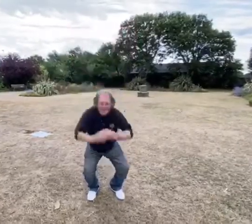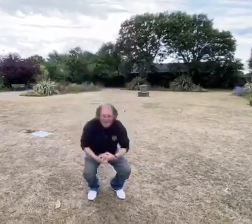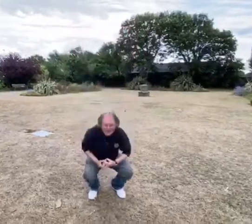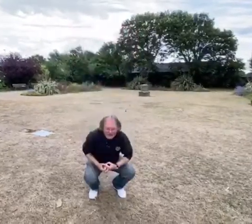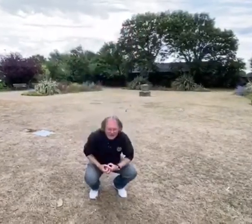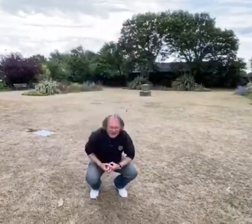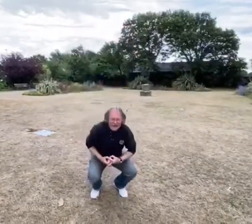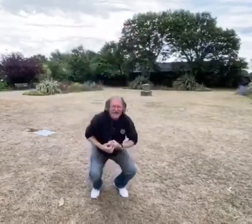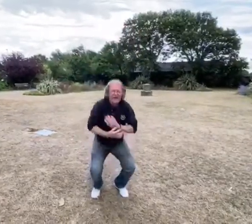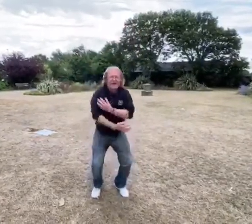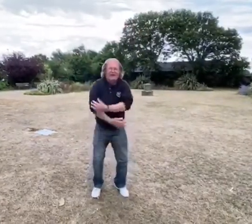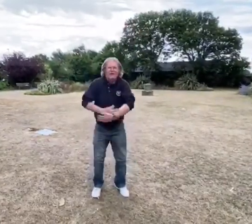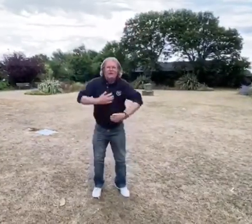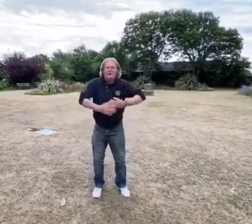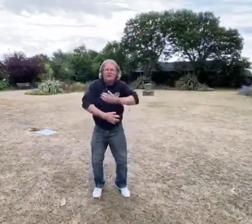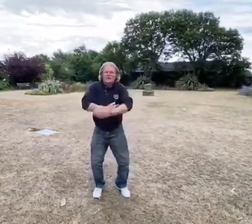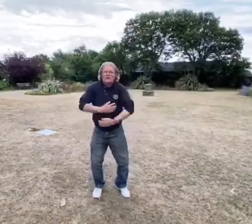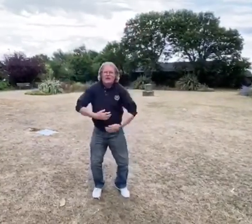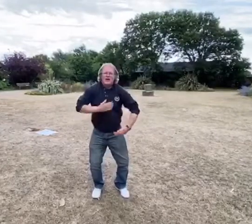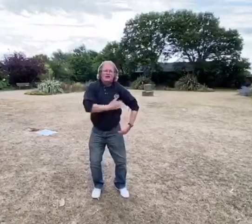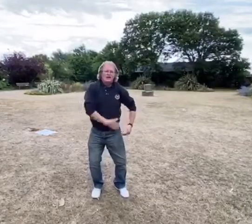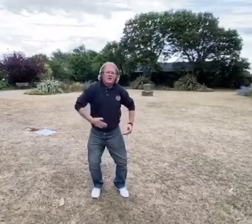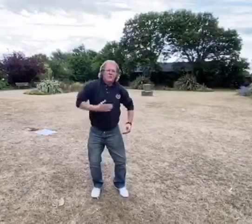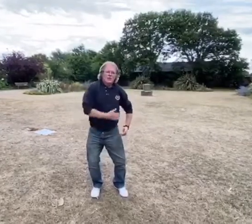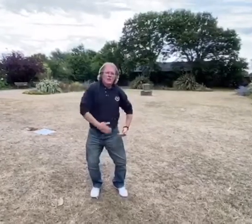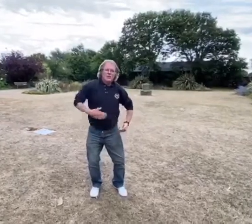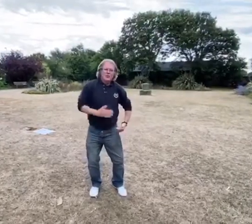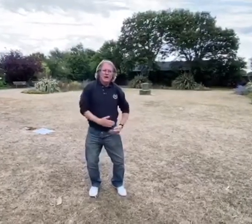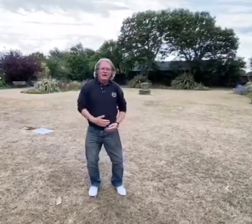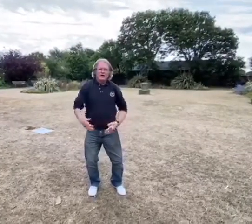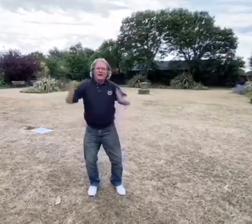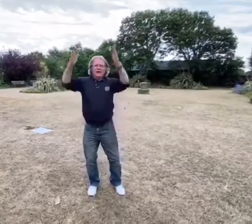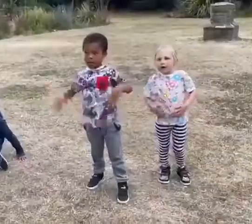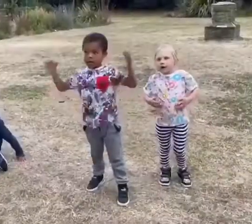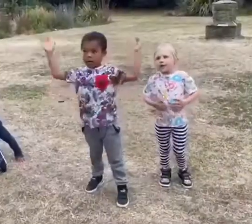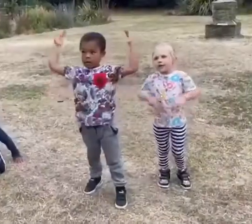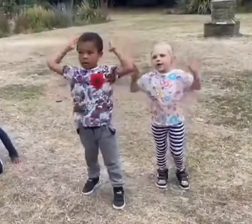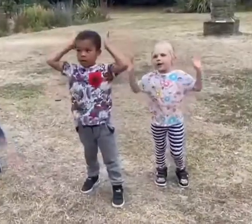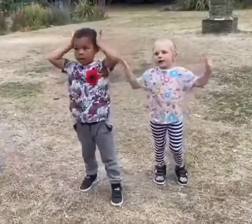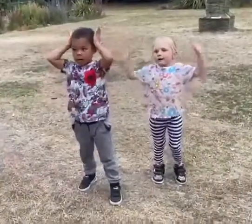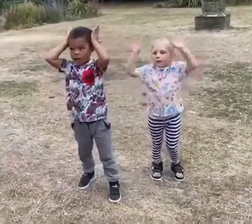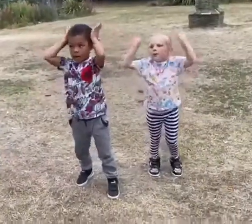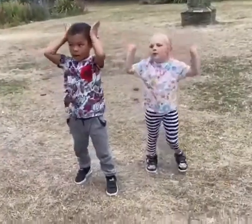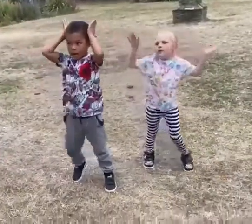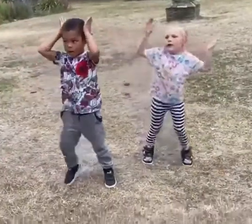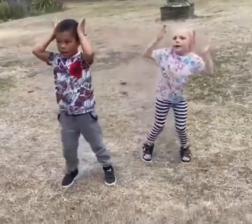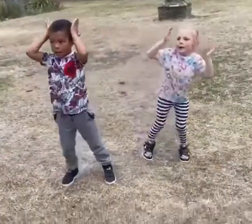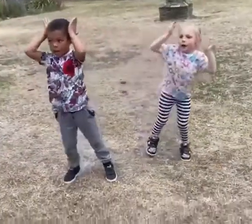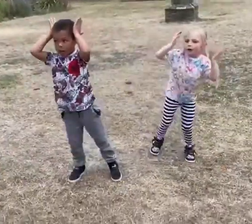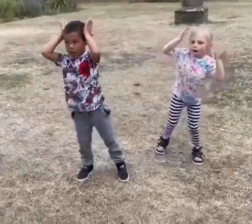little God of the stuff Somewhere in the middle The king of moving mountains